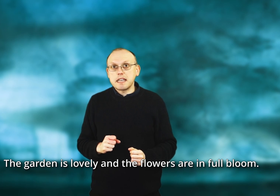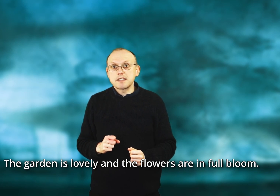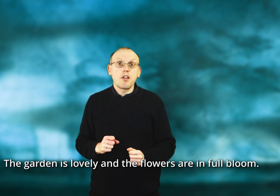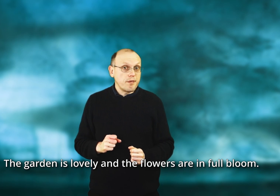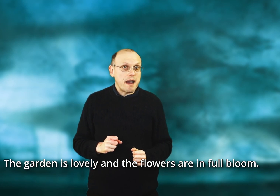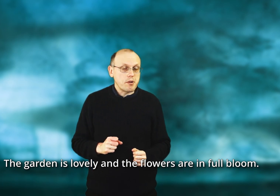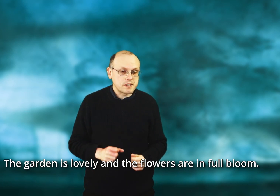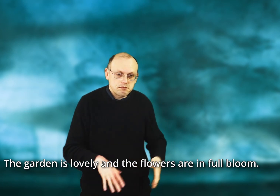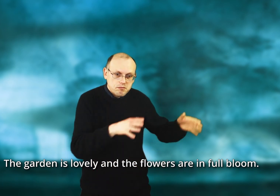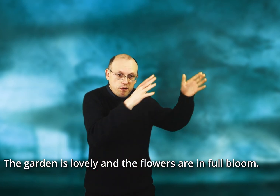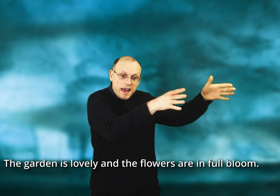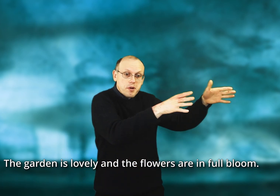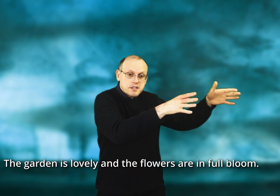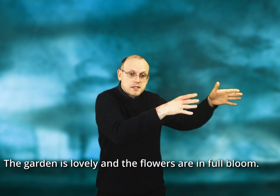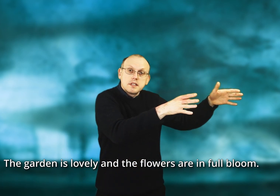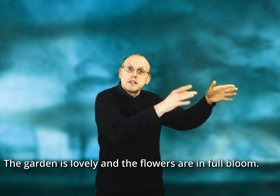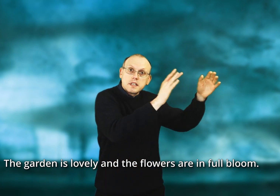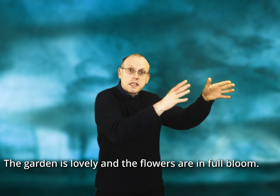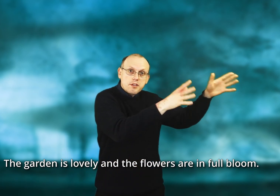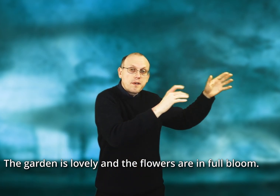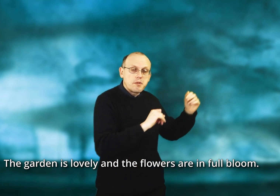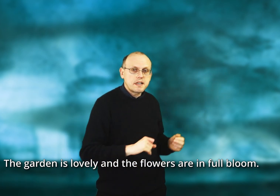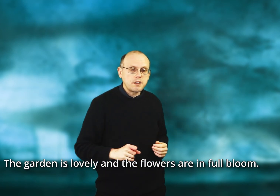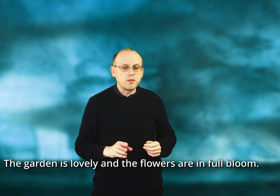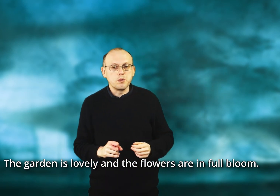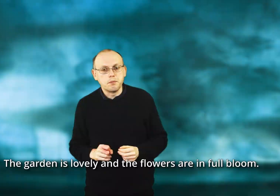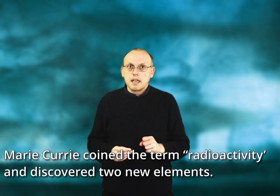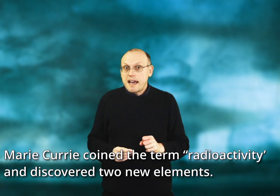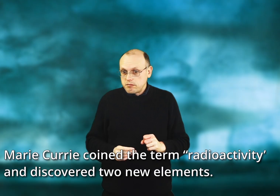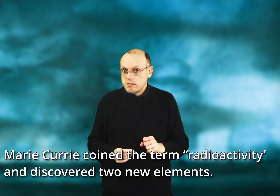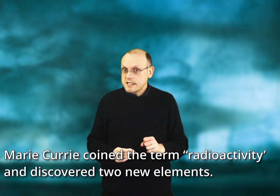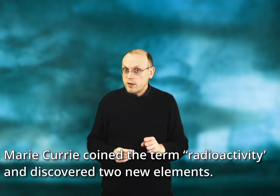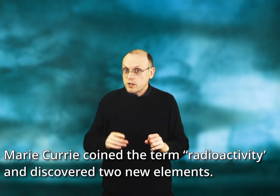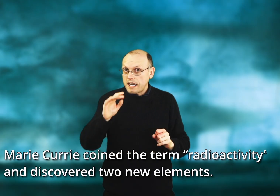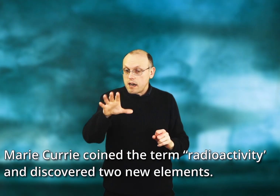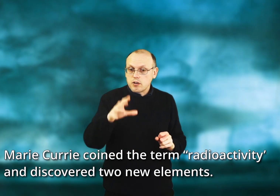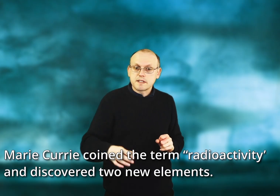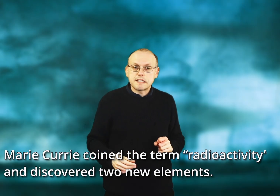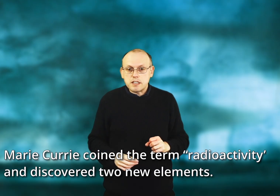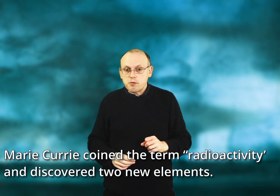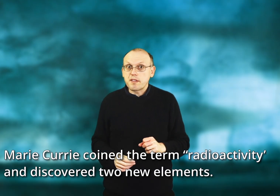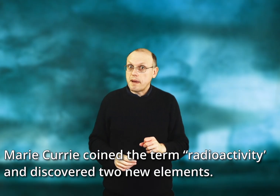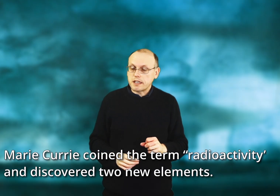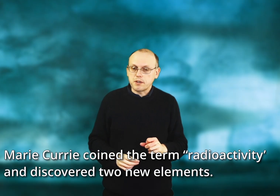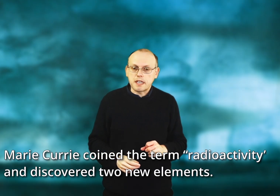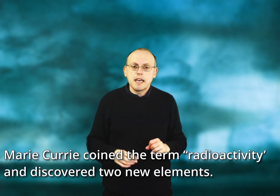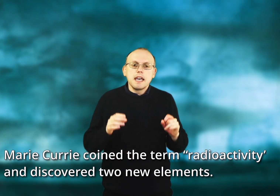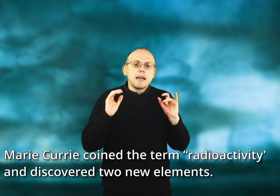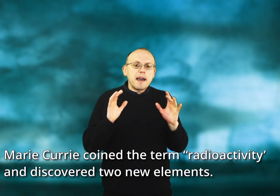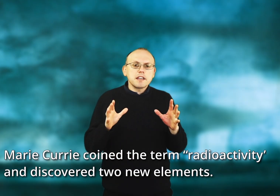the flowers. Flowers in the flowers are in full bloom. Now, let's have a look at our clauses here with Marie Curie. Marie Curie